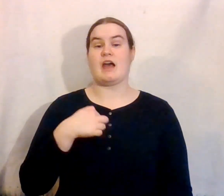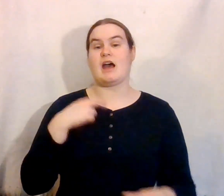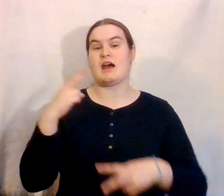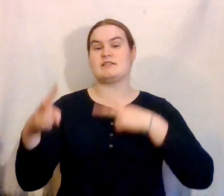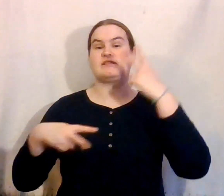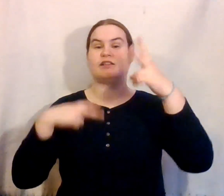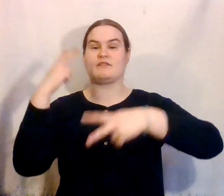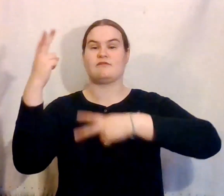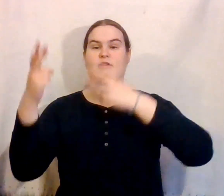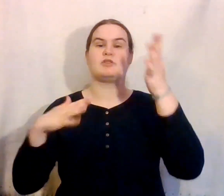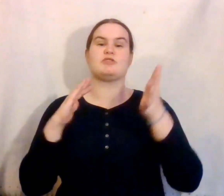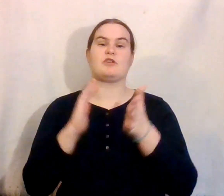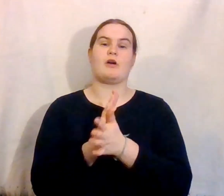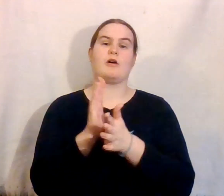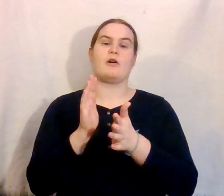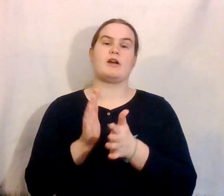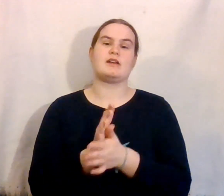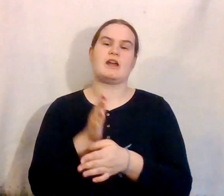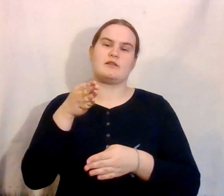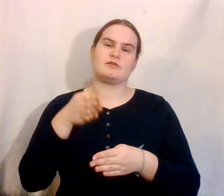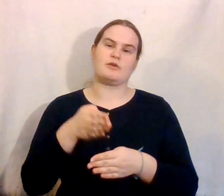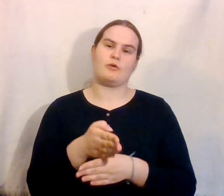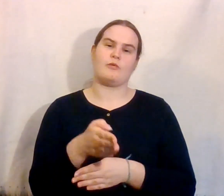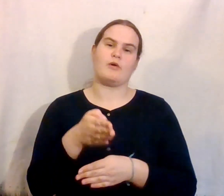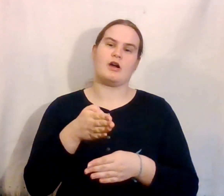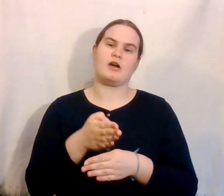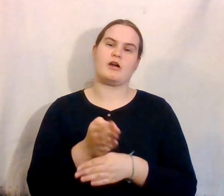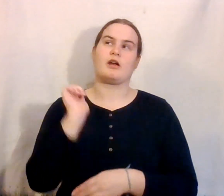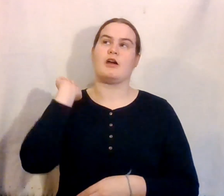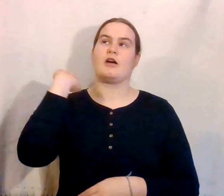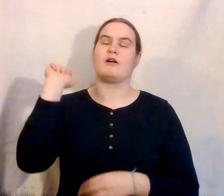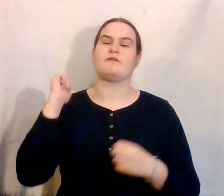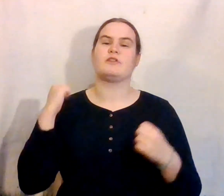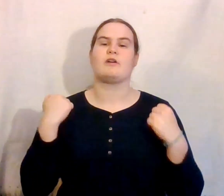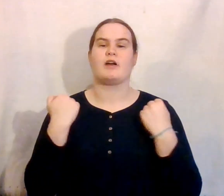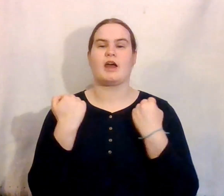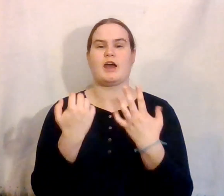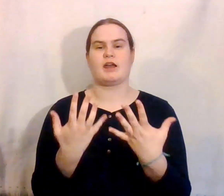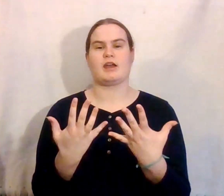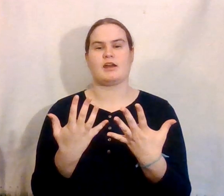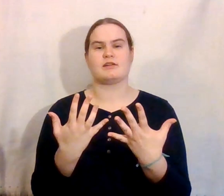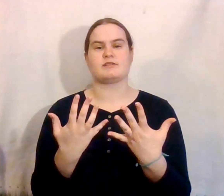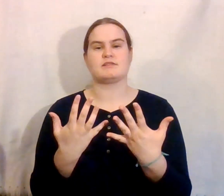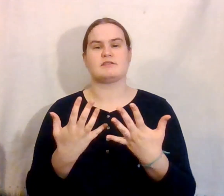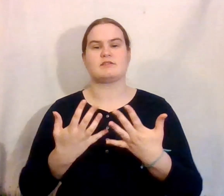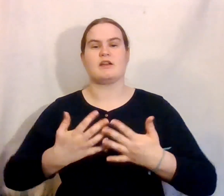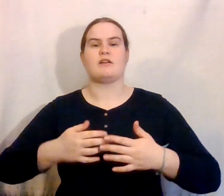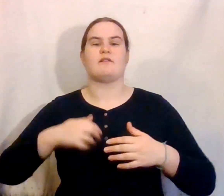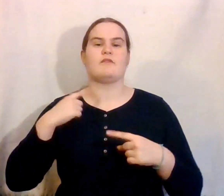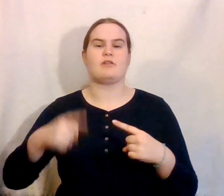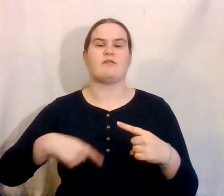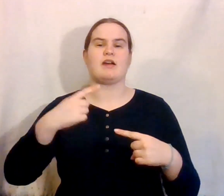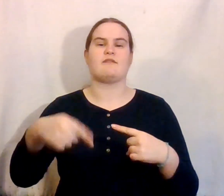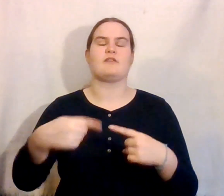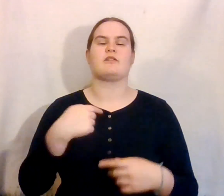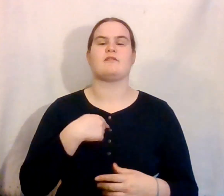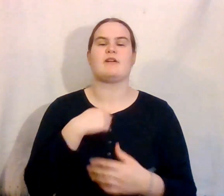I sing for Joy at the works of your hand forever I